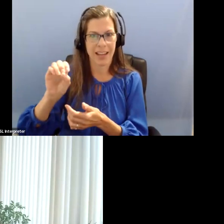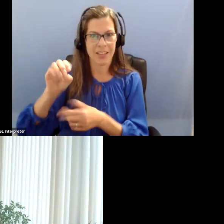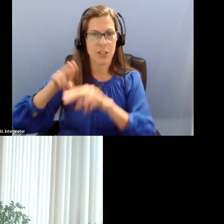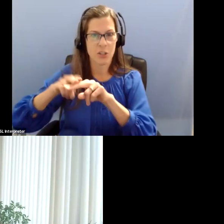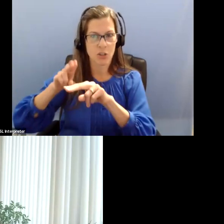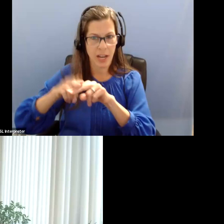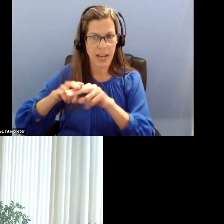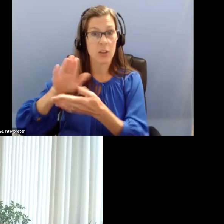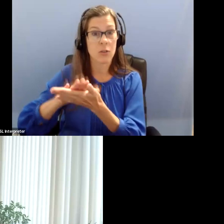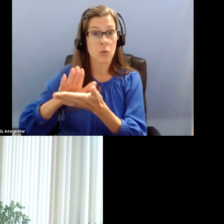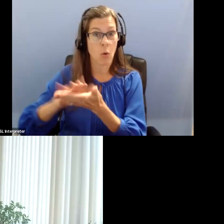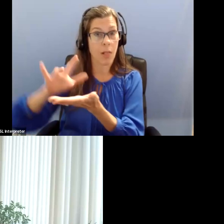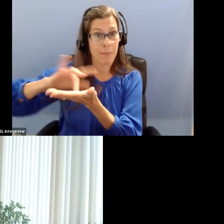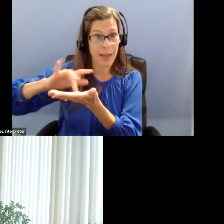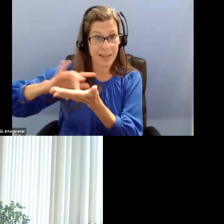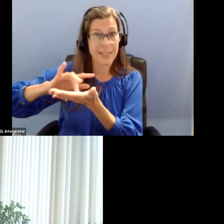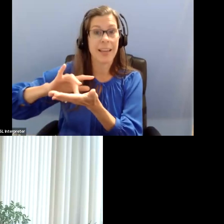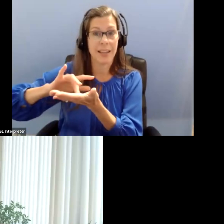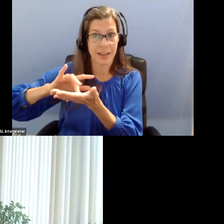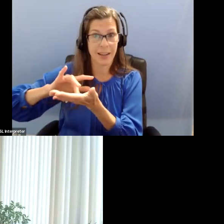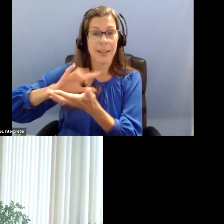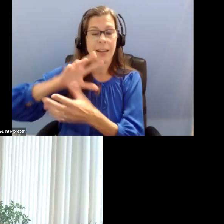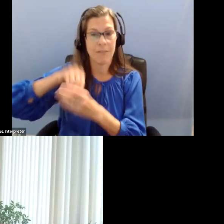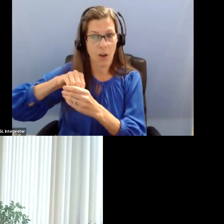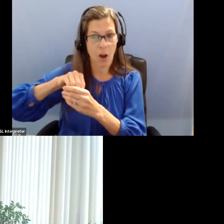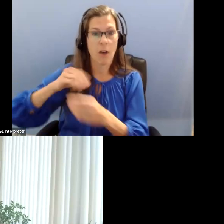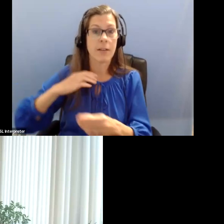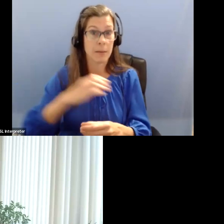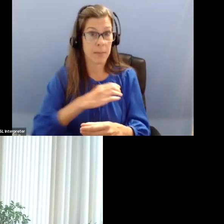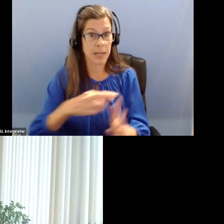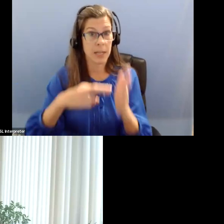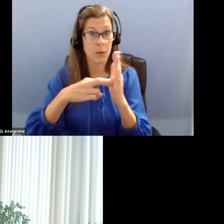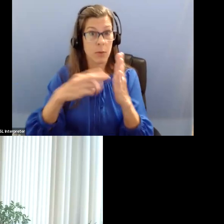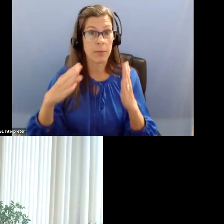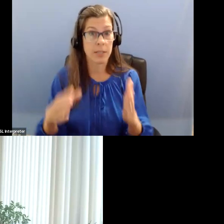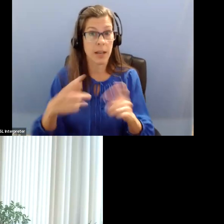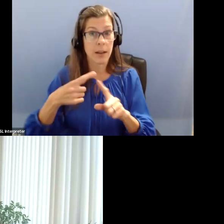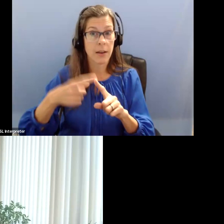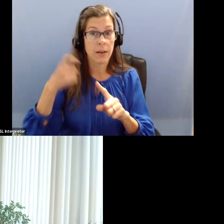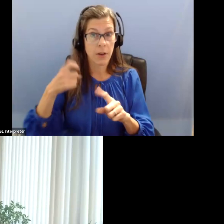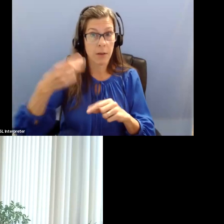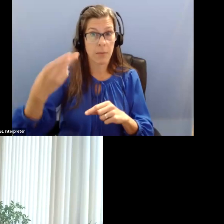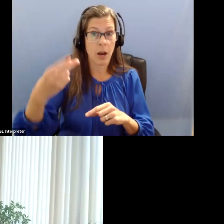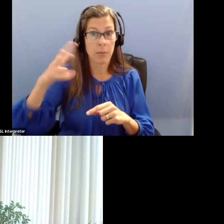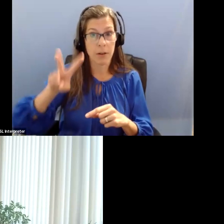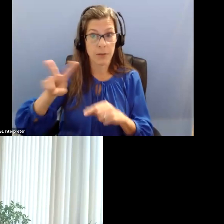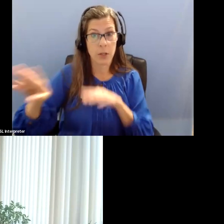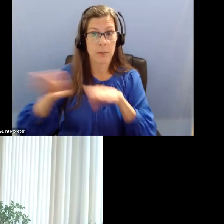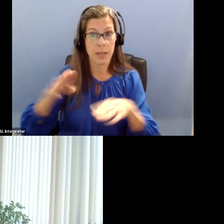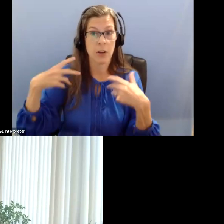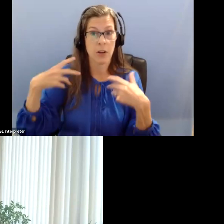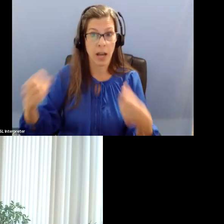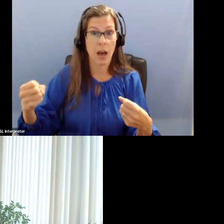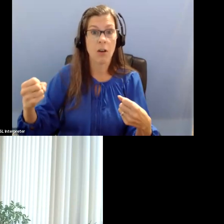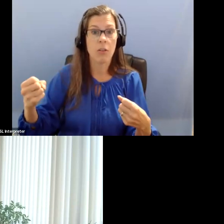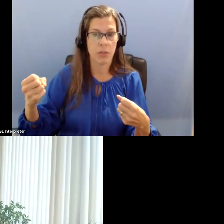at the School of Medicine. And I'm on the steering committee as the representative from the Harbor View Behavioral Health